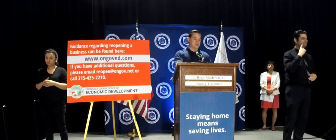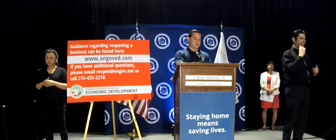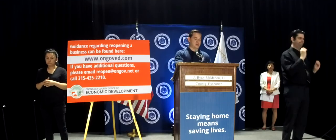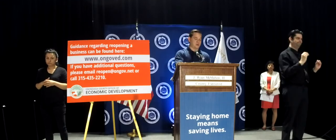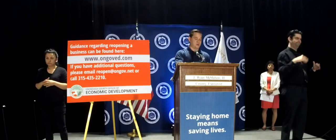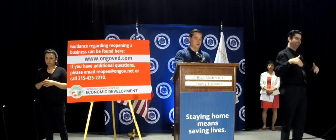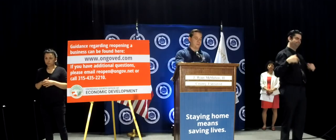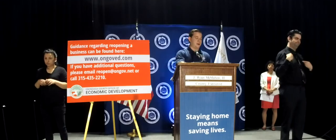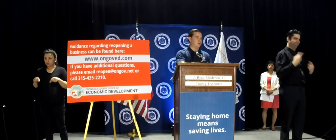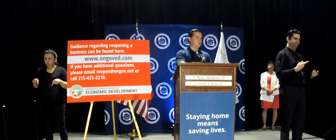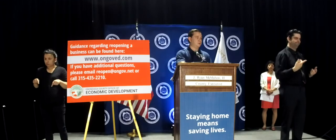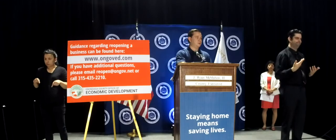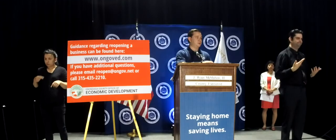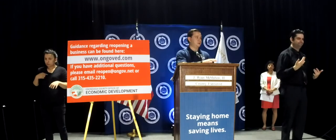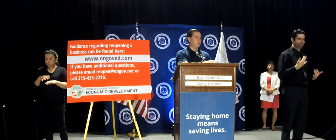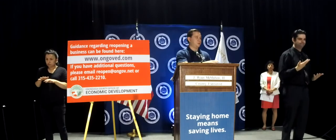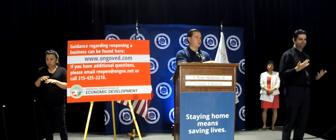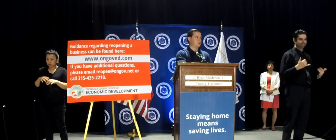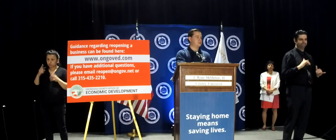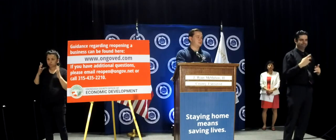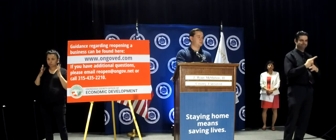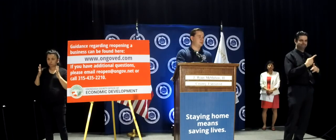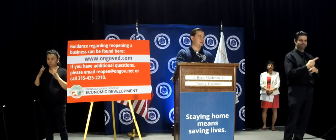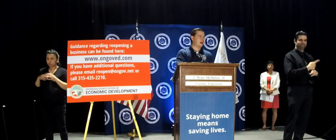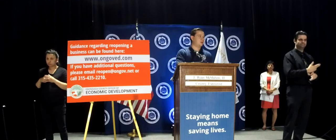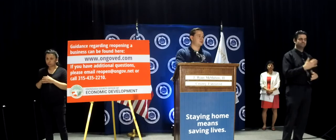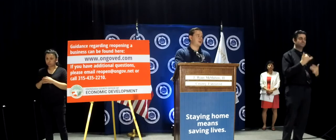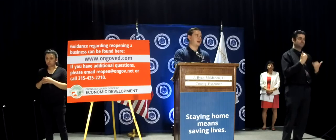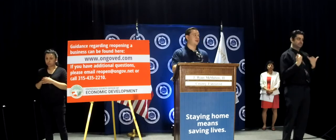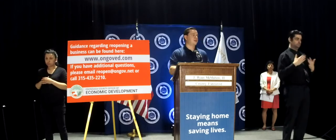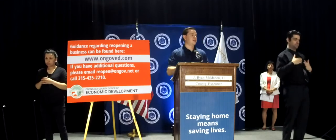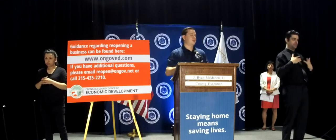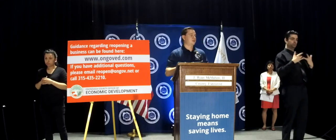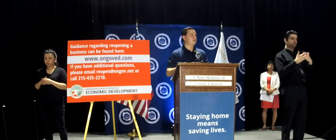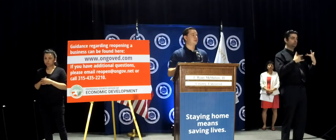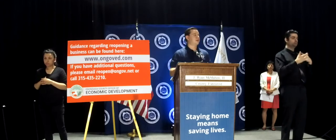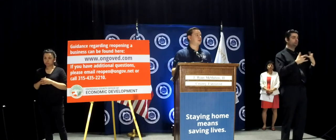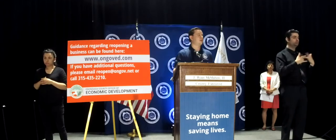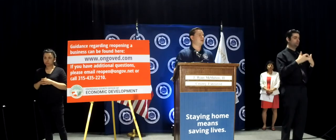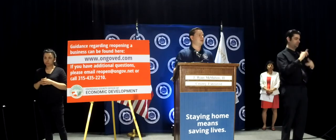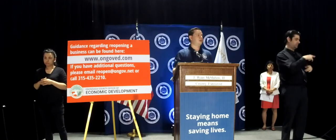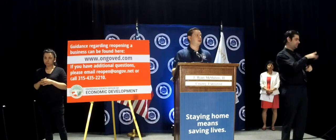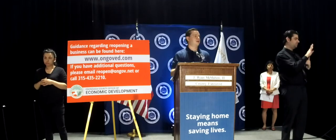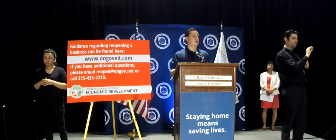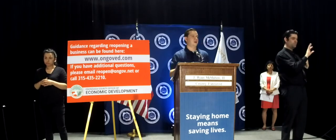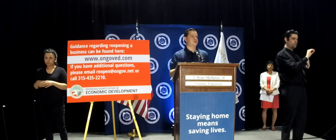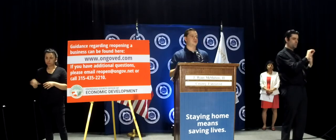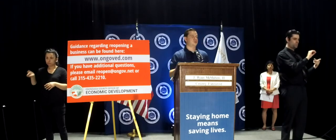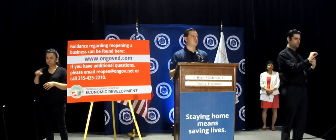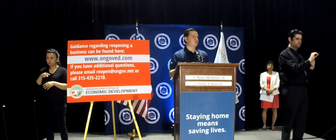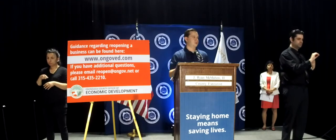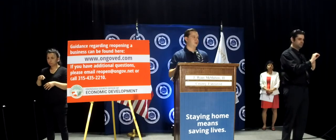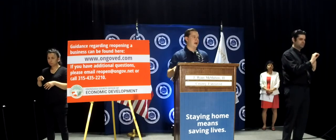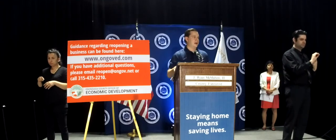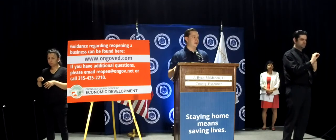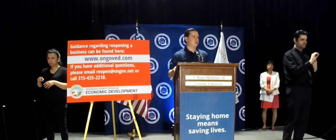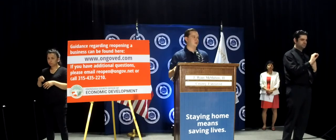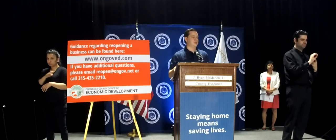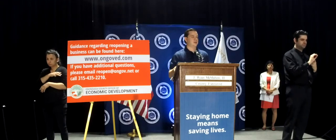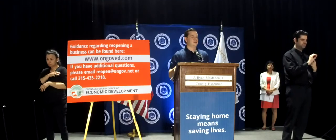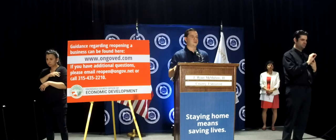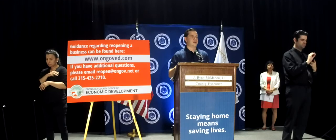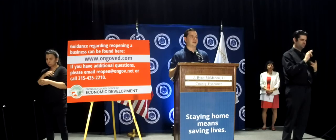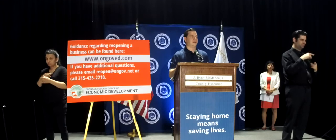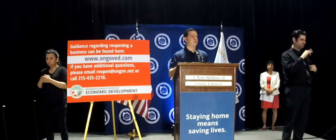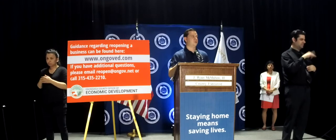my concern about the numbers as they speak now is that they are skewed and they're not